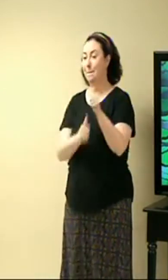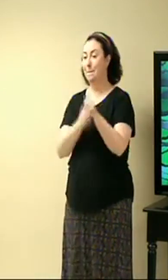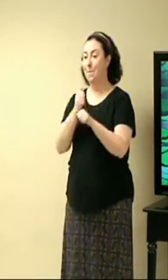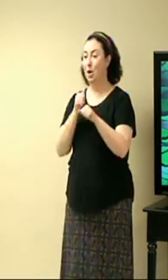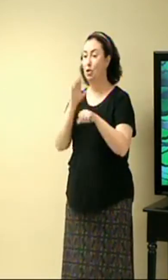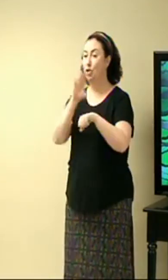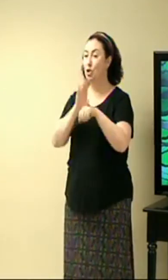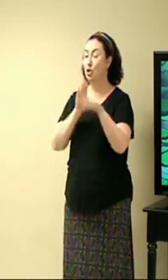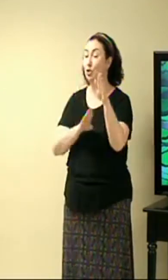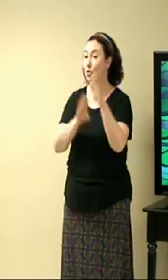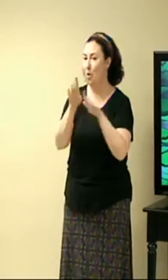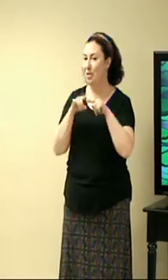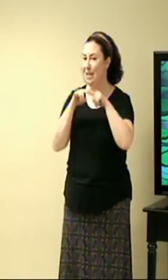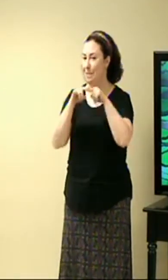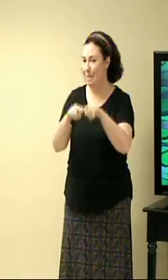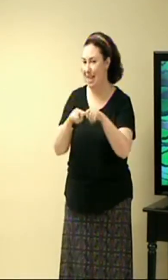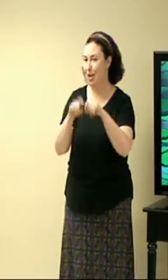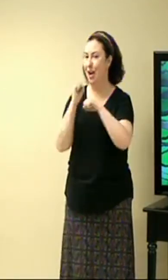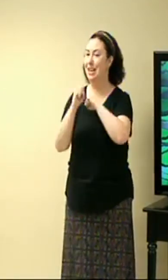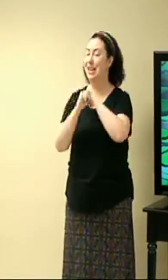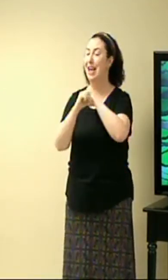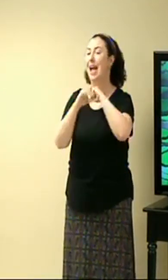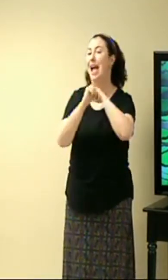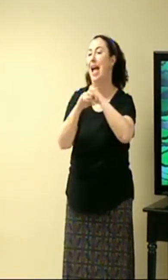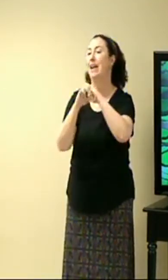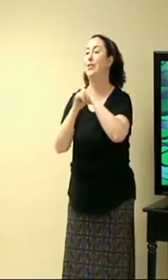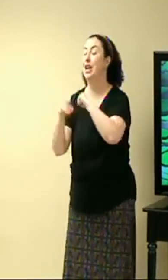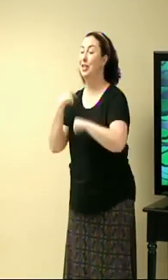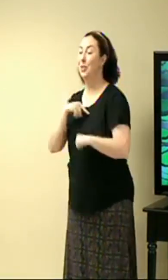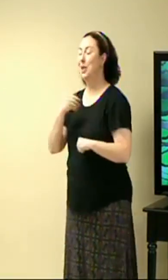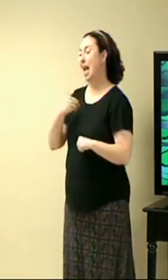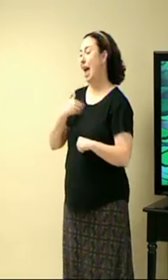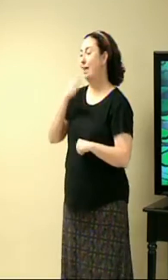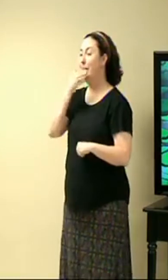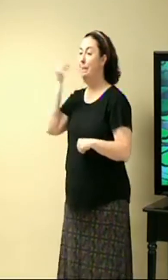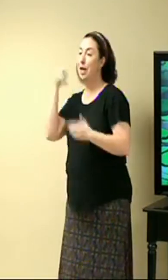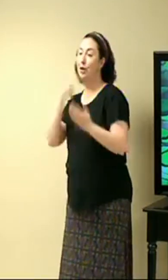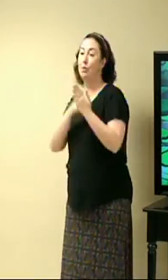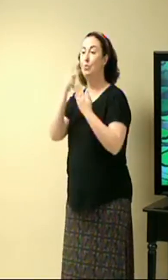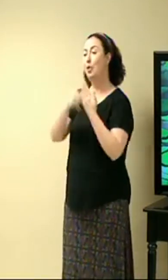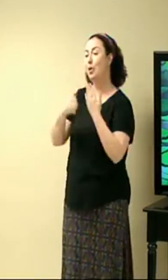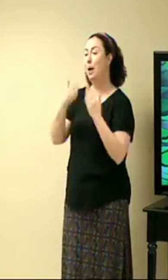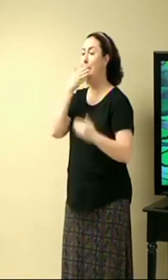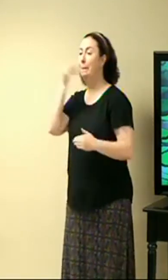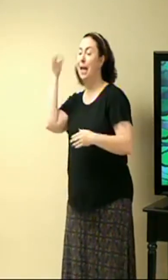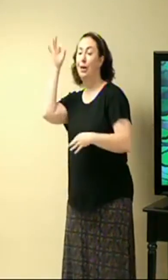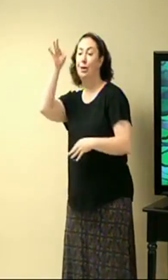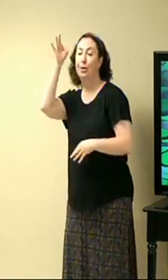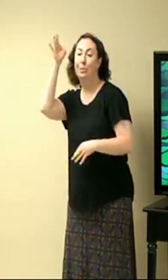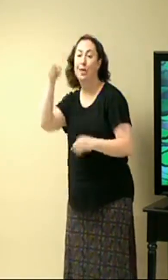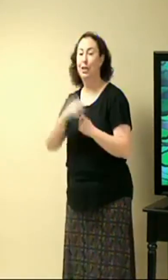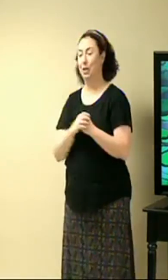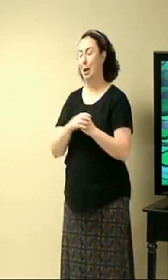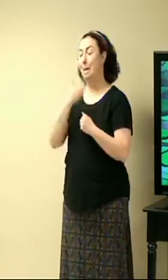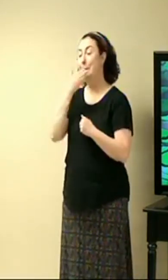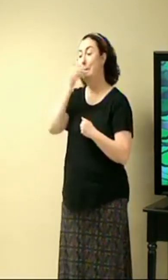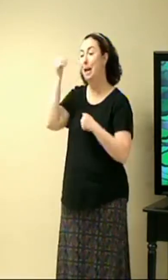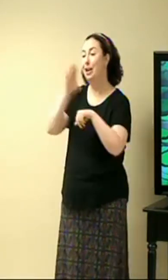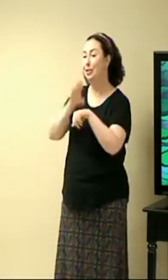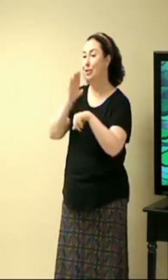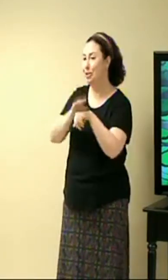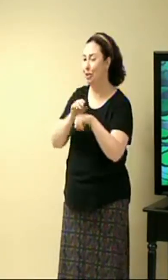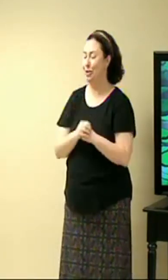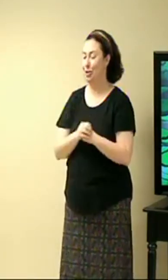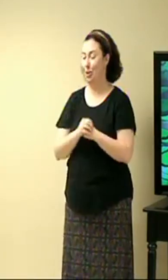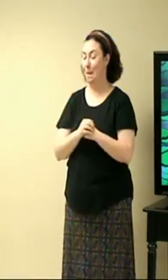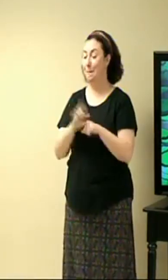church to say, hey, we have a better program. We have better preaching. Come to our church. Most church growth is just disgruntled, bored, consumeristic Christians trying